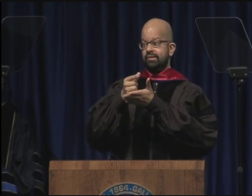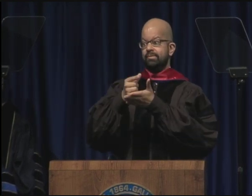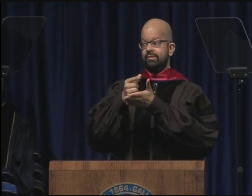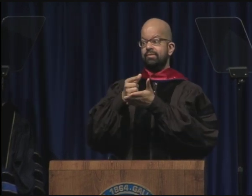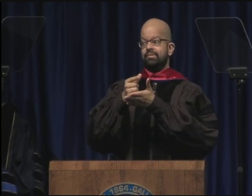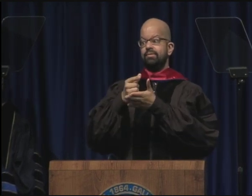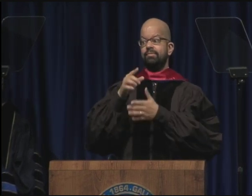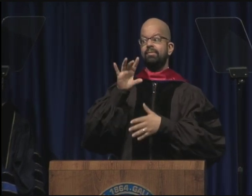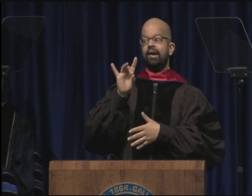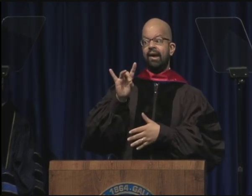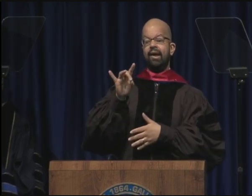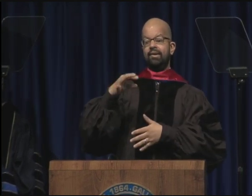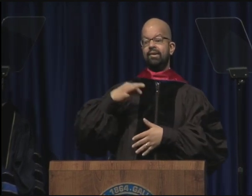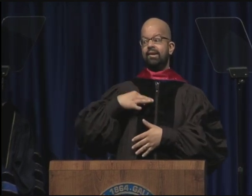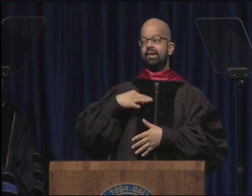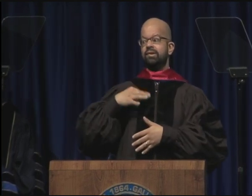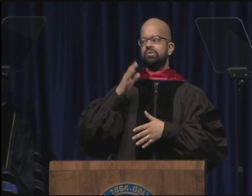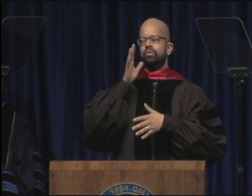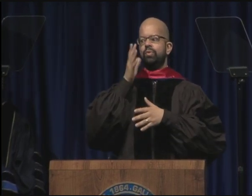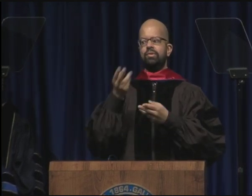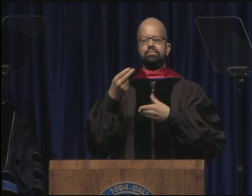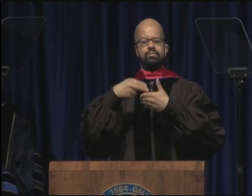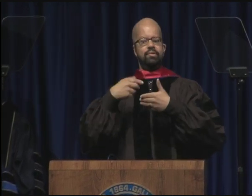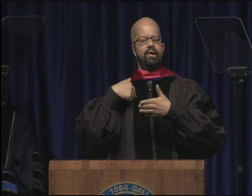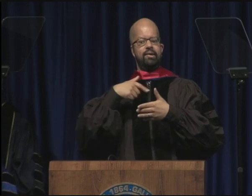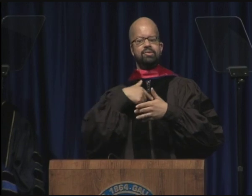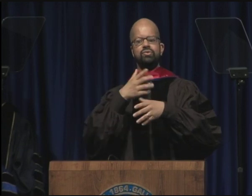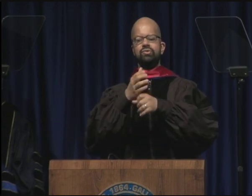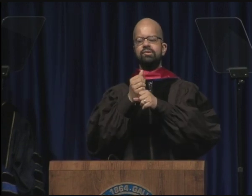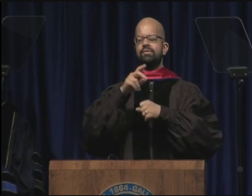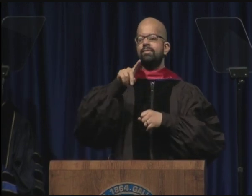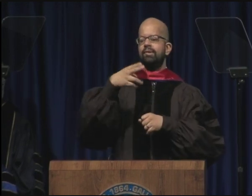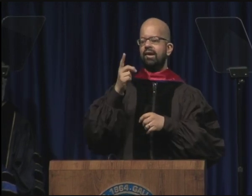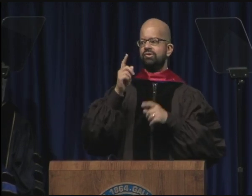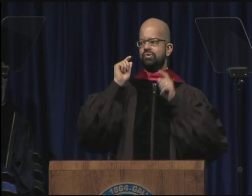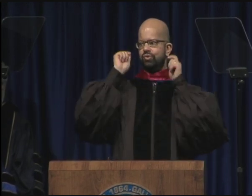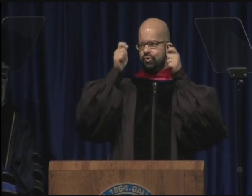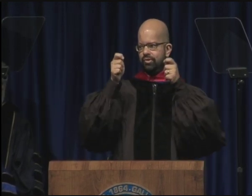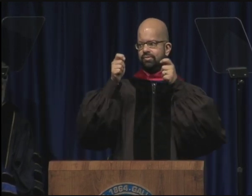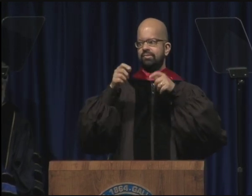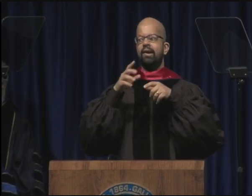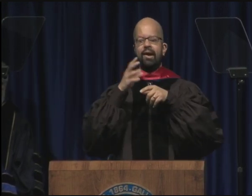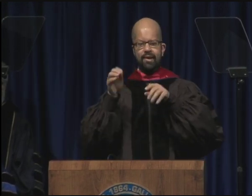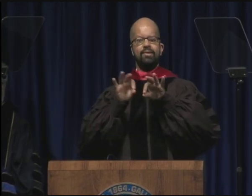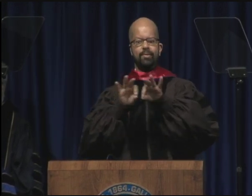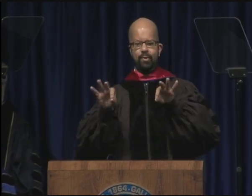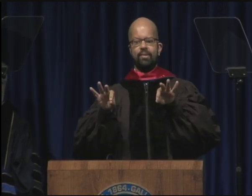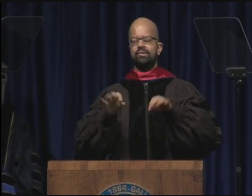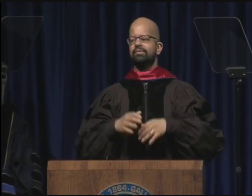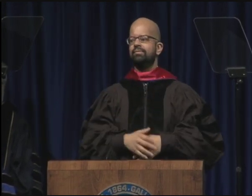Tomorrow, during the commencement ceremony, 8 candidates will join us to receive their PhD hoods and